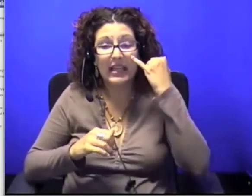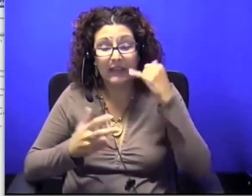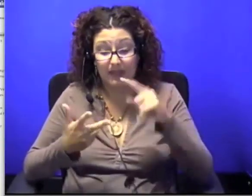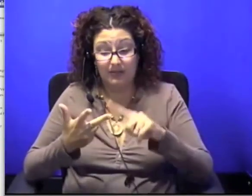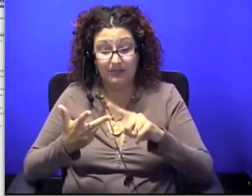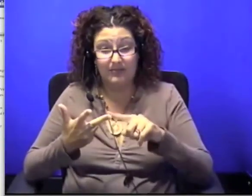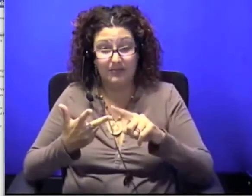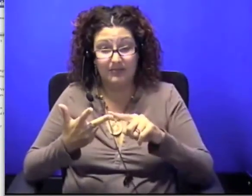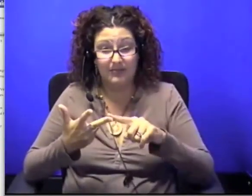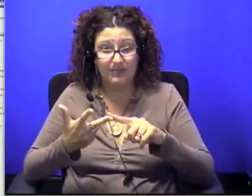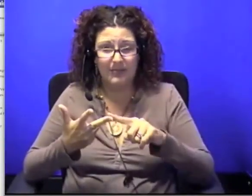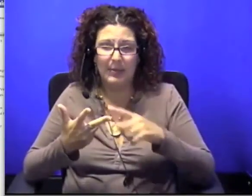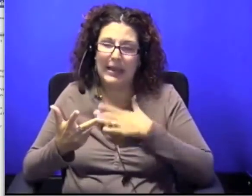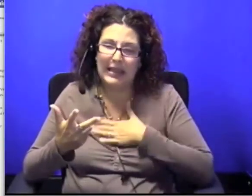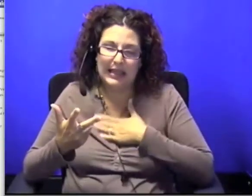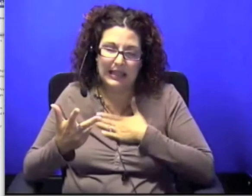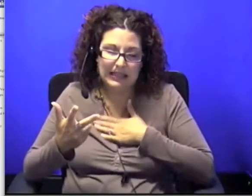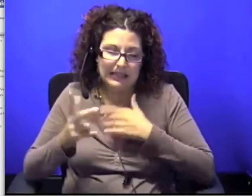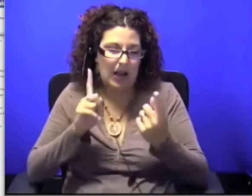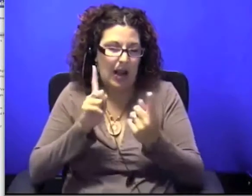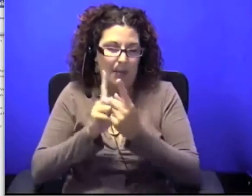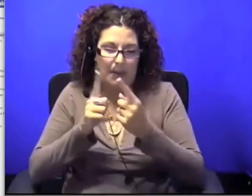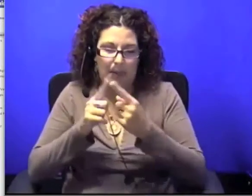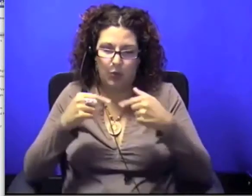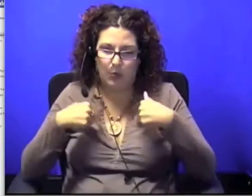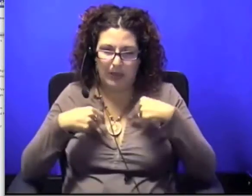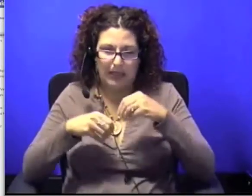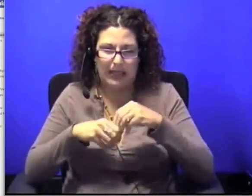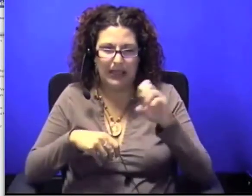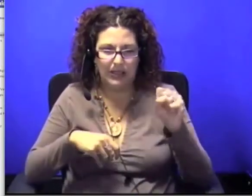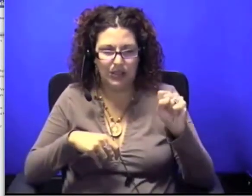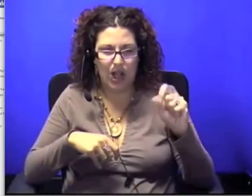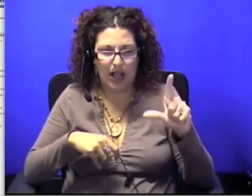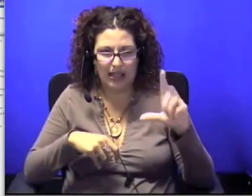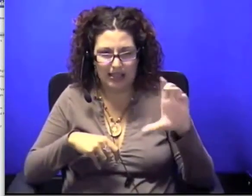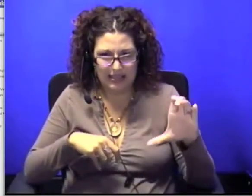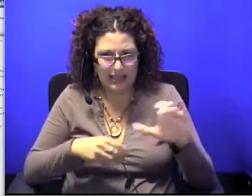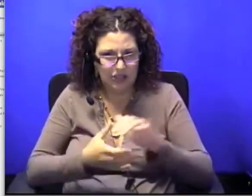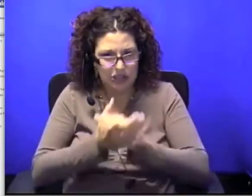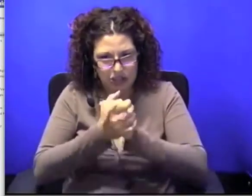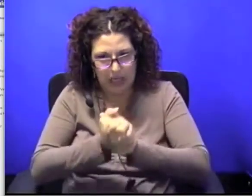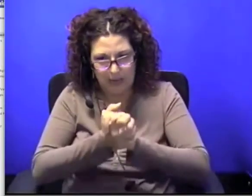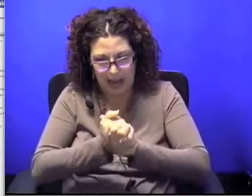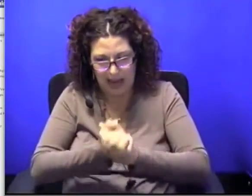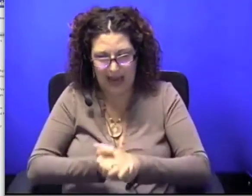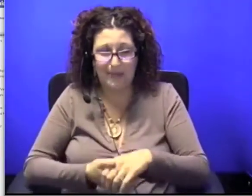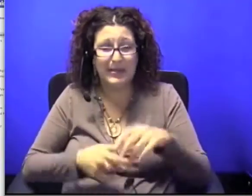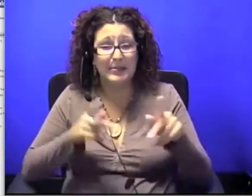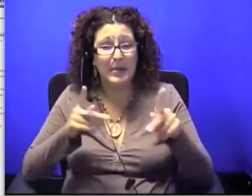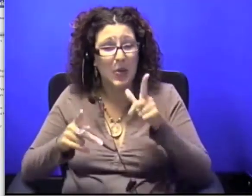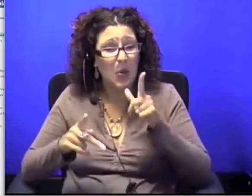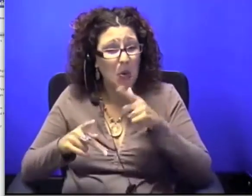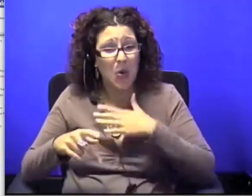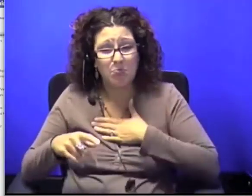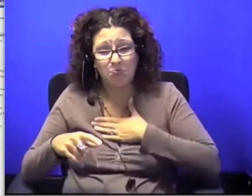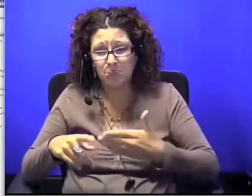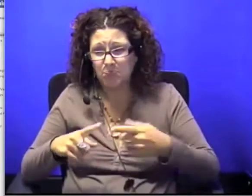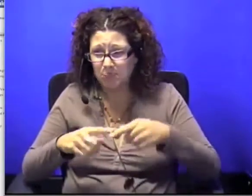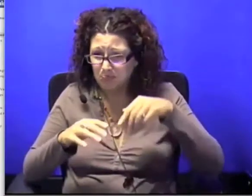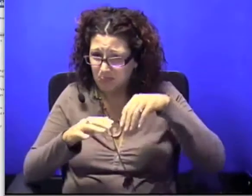And so if you're an A, I certainly want you to walk up to me and shake my hand, because those people who are willing to go after their dreams